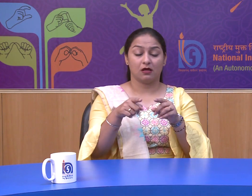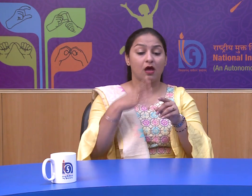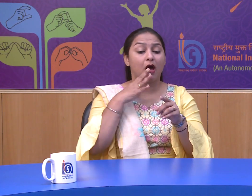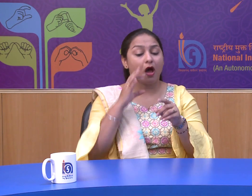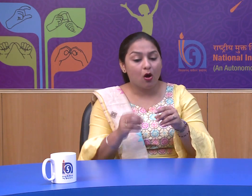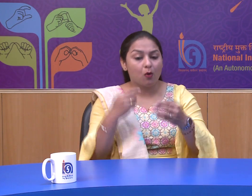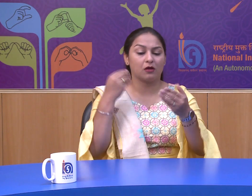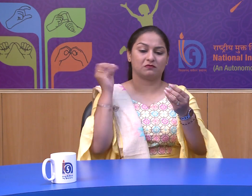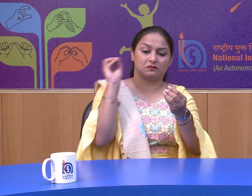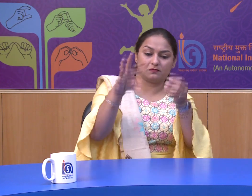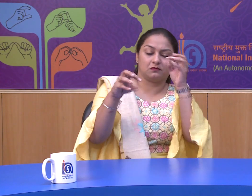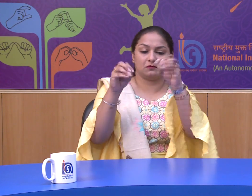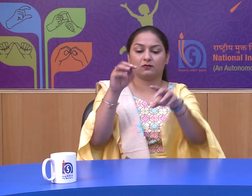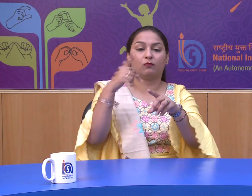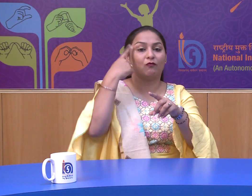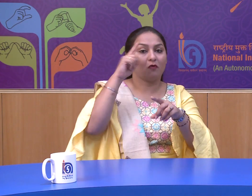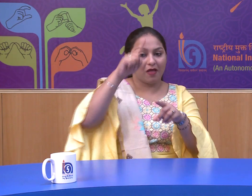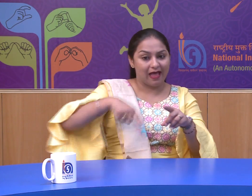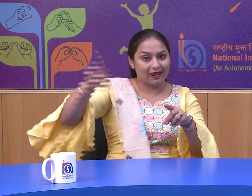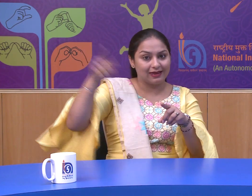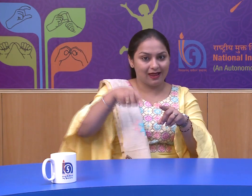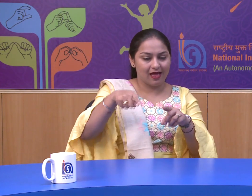on Indian culture.